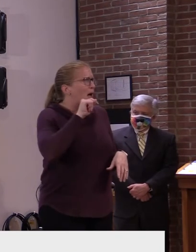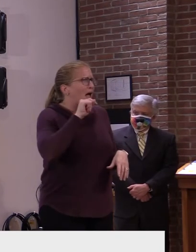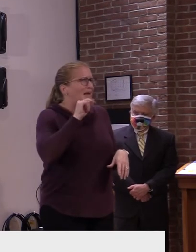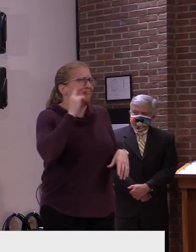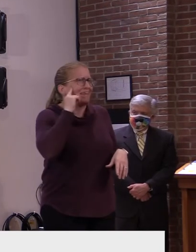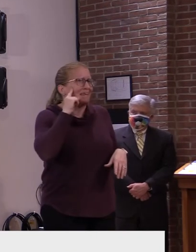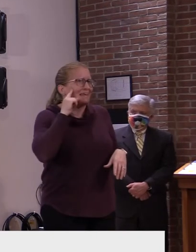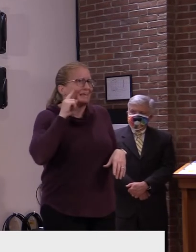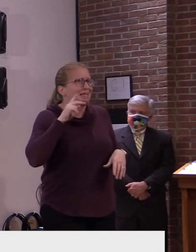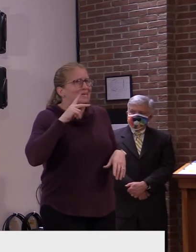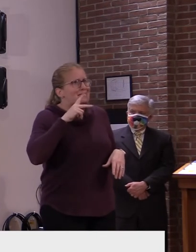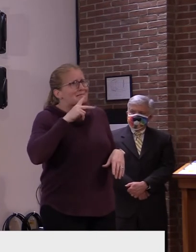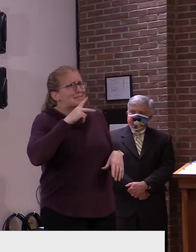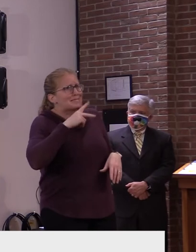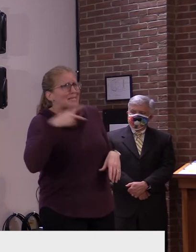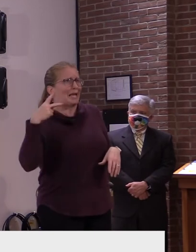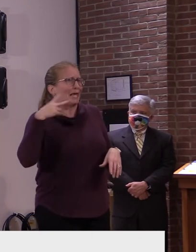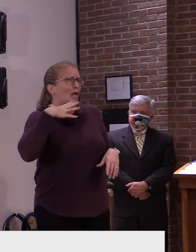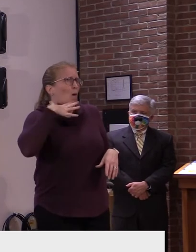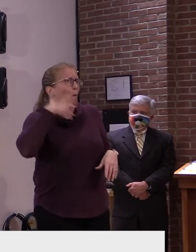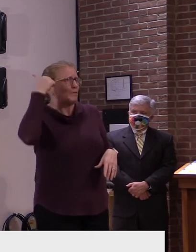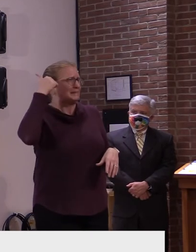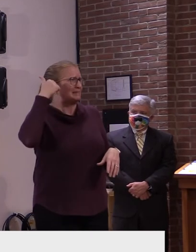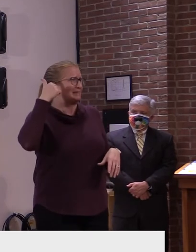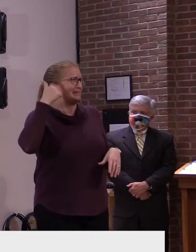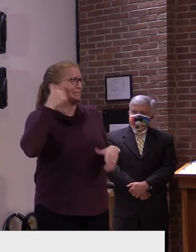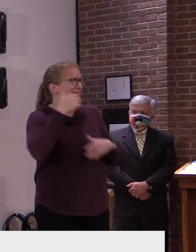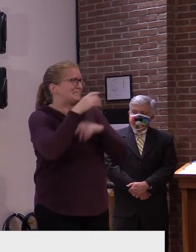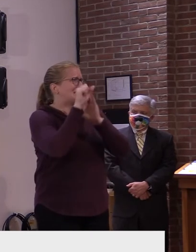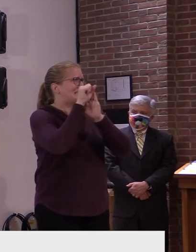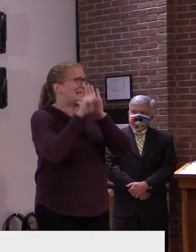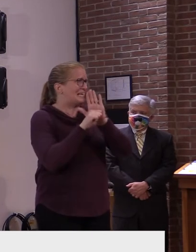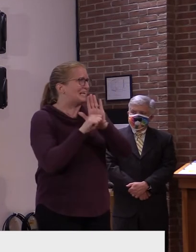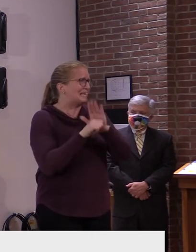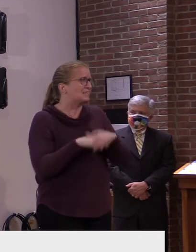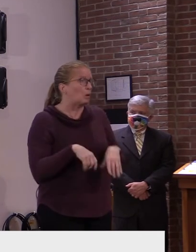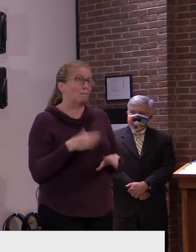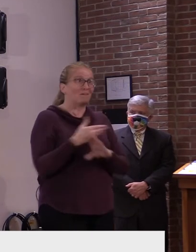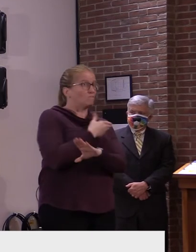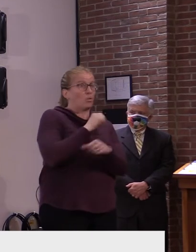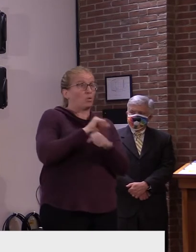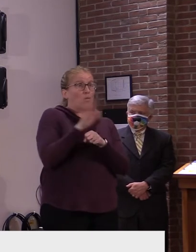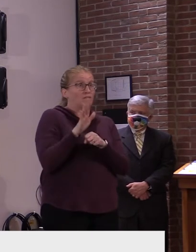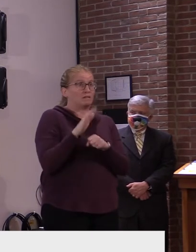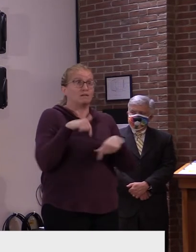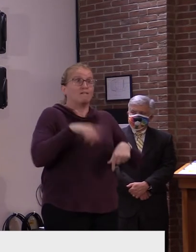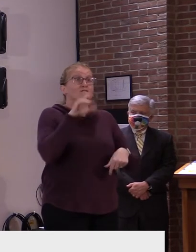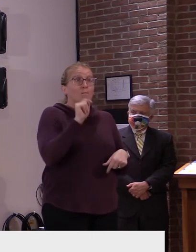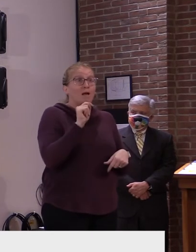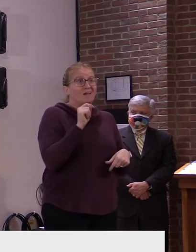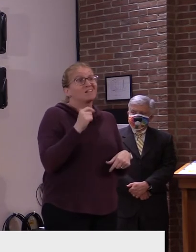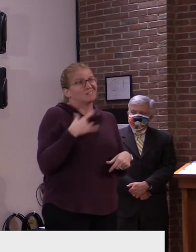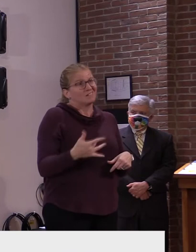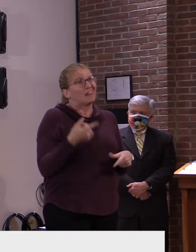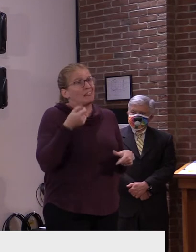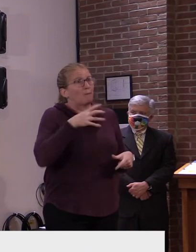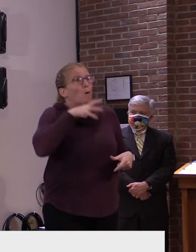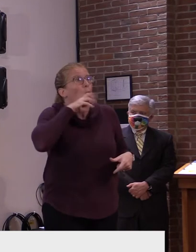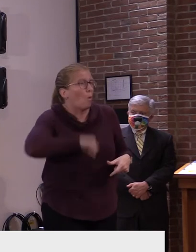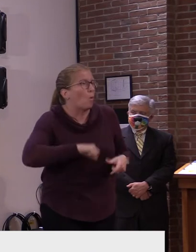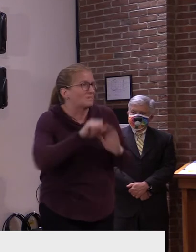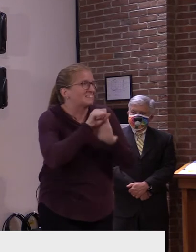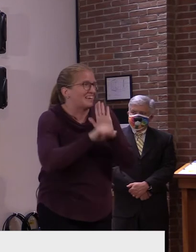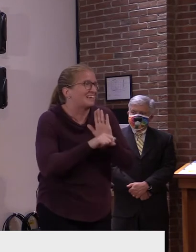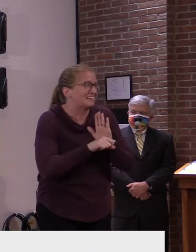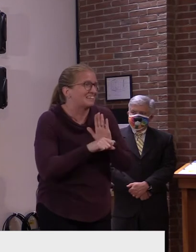oldest states in the country we had a demographic issue before pre-pandemic and so when you